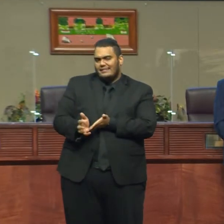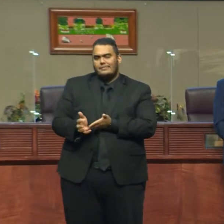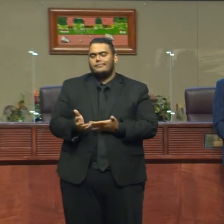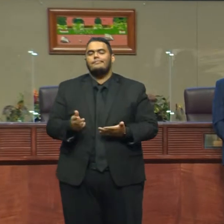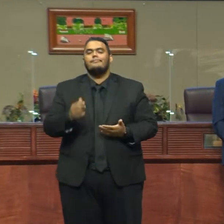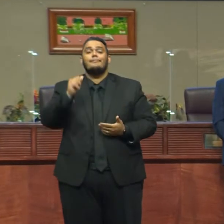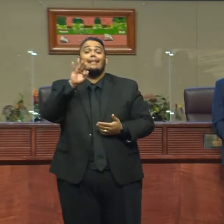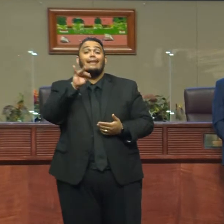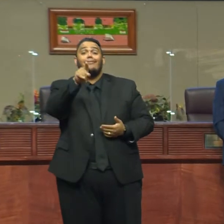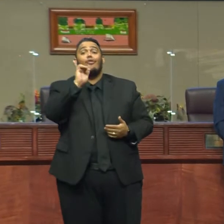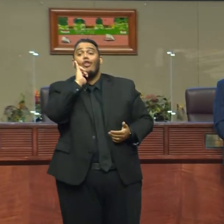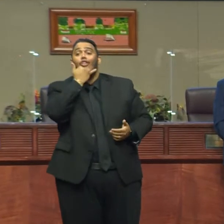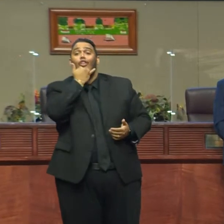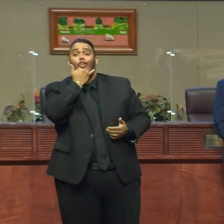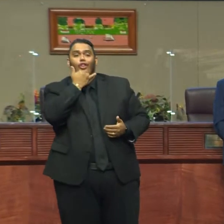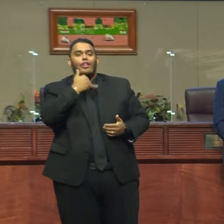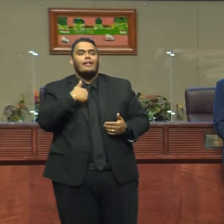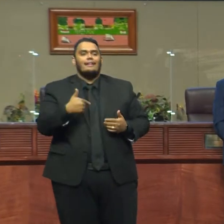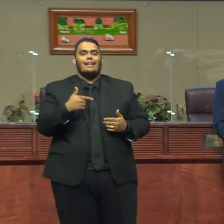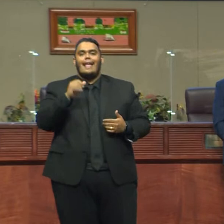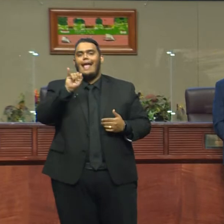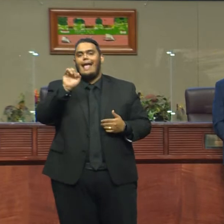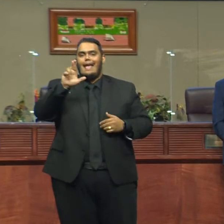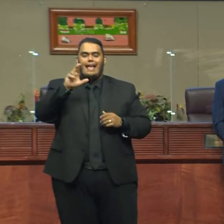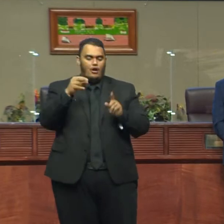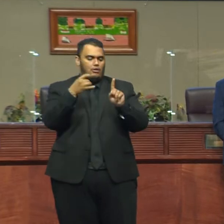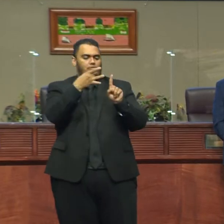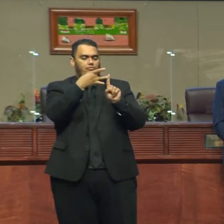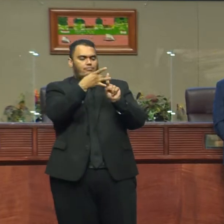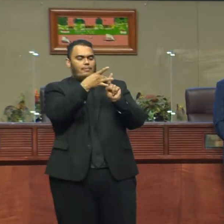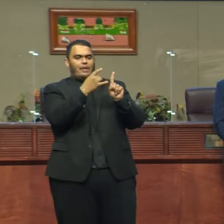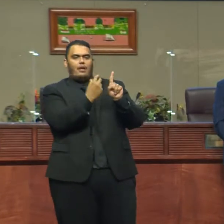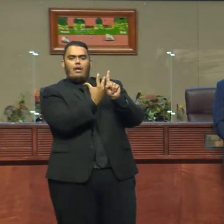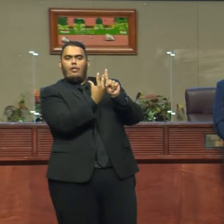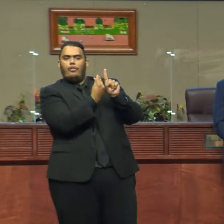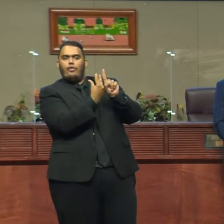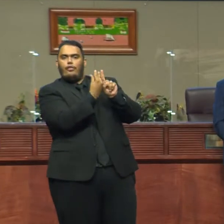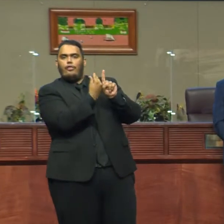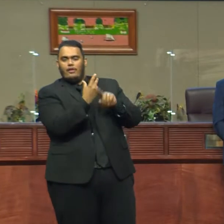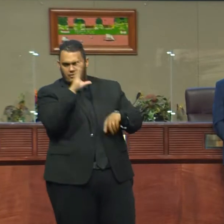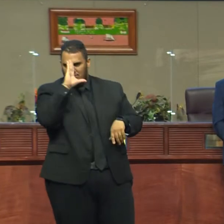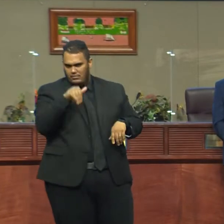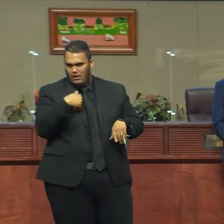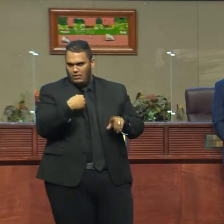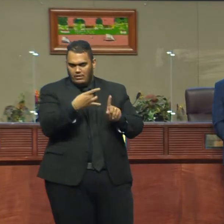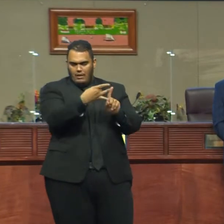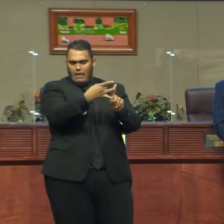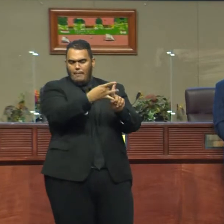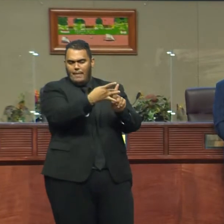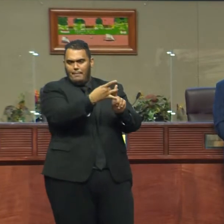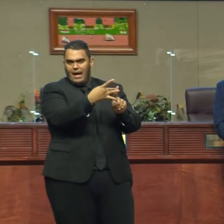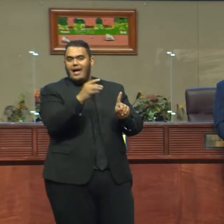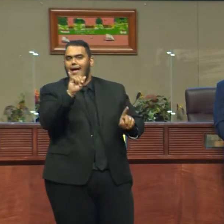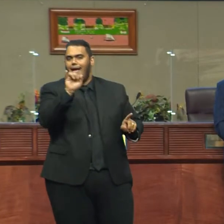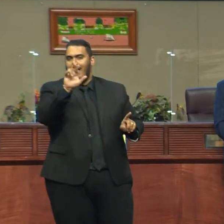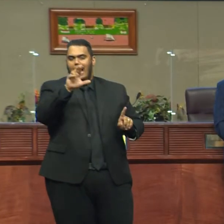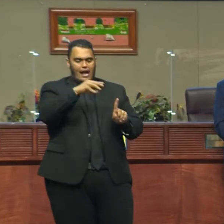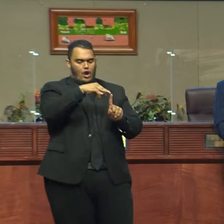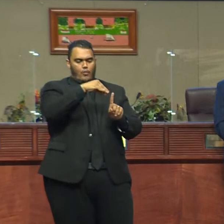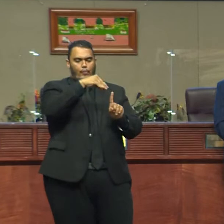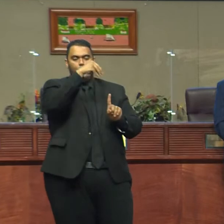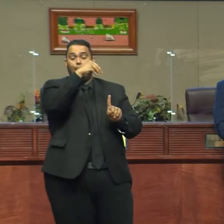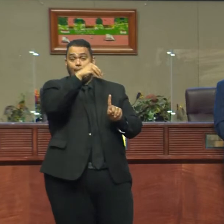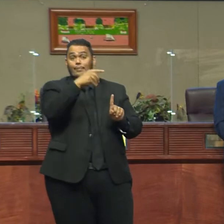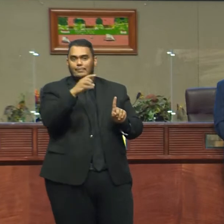syringe. Nurses prefer that the syringe has a little bit of air so that they can put it right in position to give the